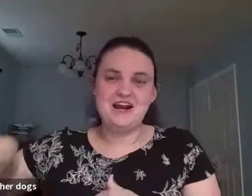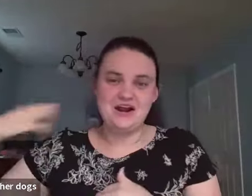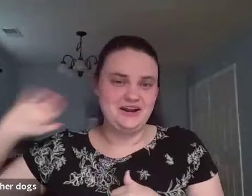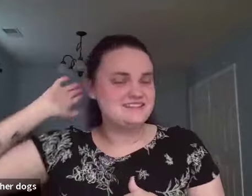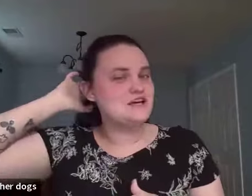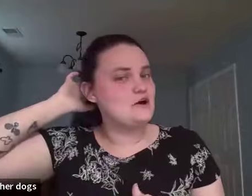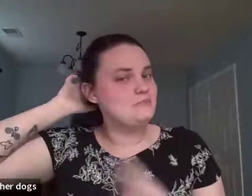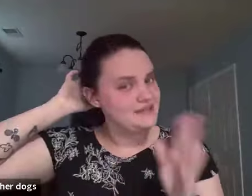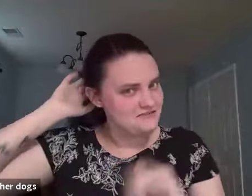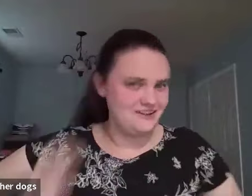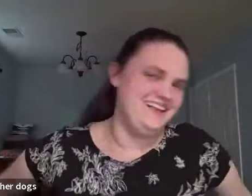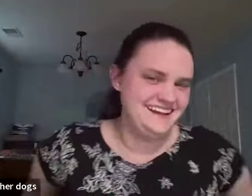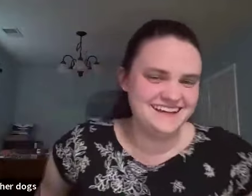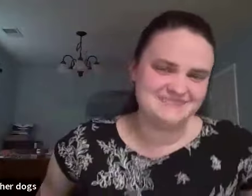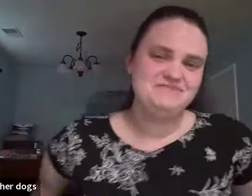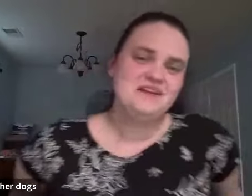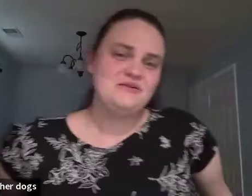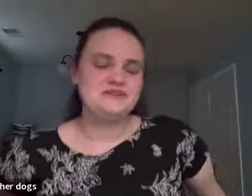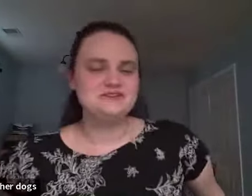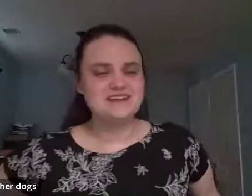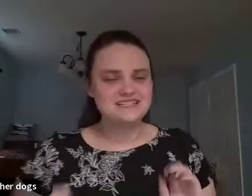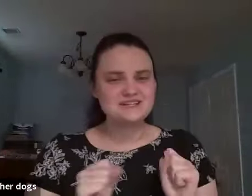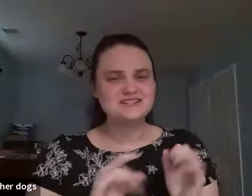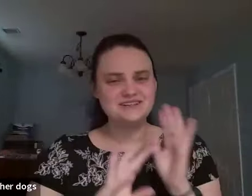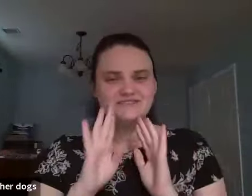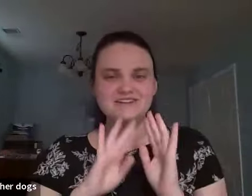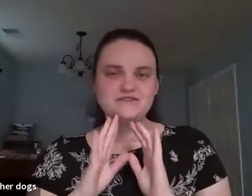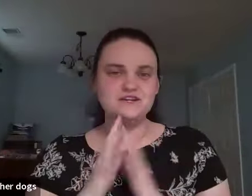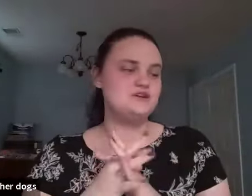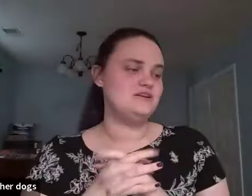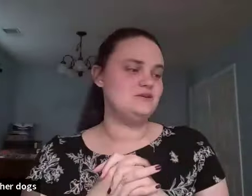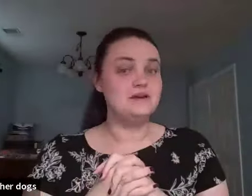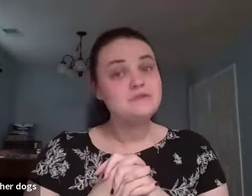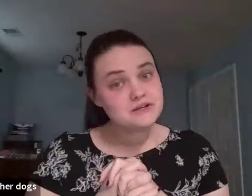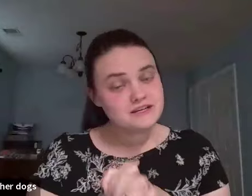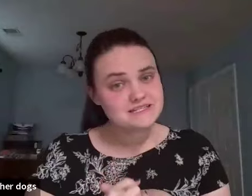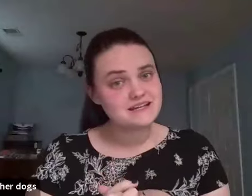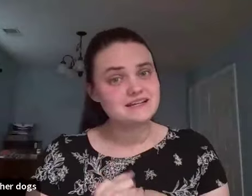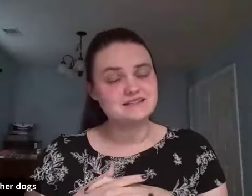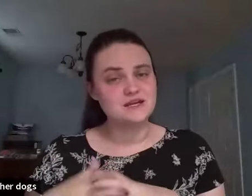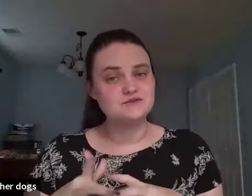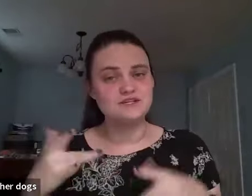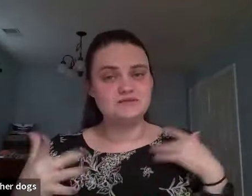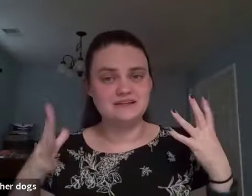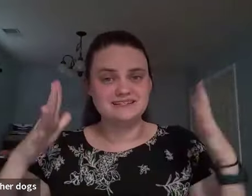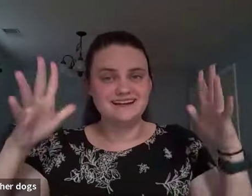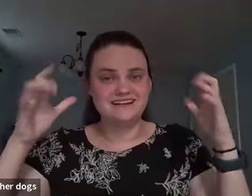It hurts. So be careful with your sign, especially when you're feeling frustrated or even when you're excited. Because sometimes when you get really excited